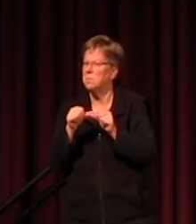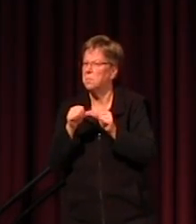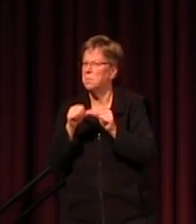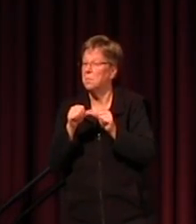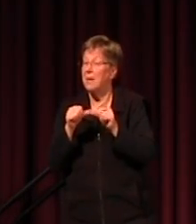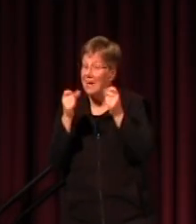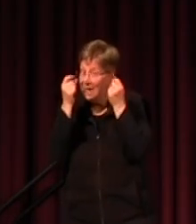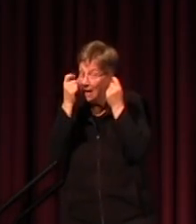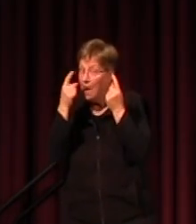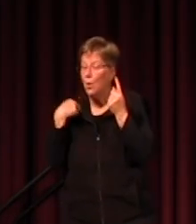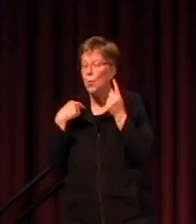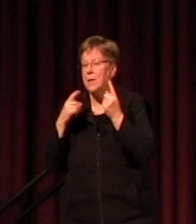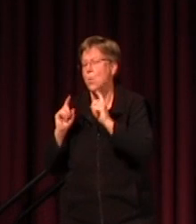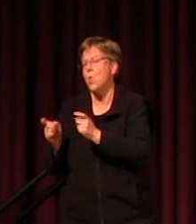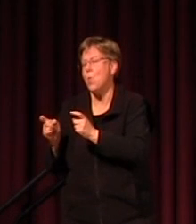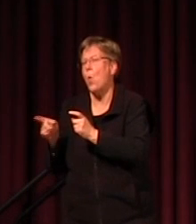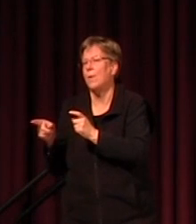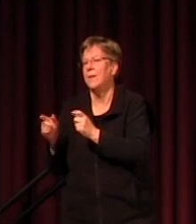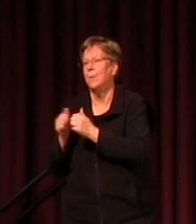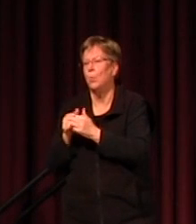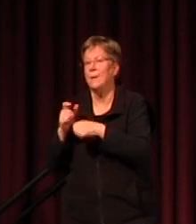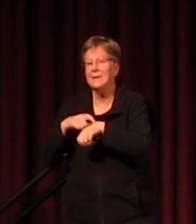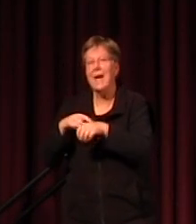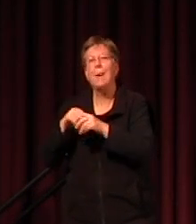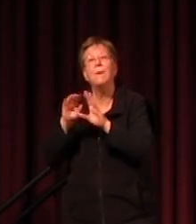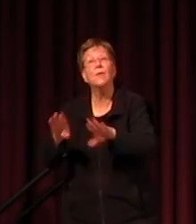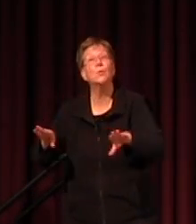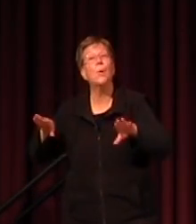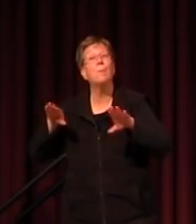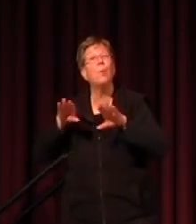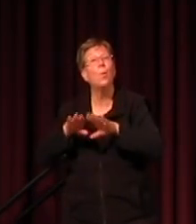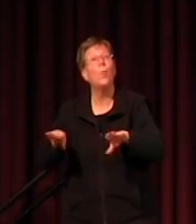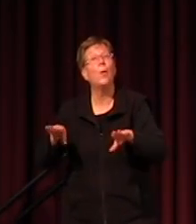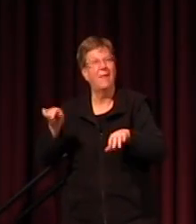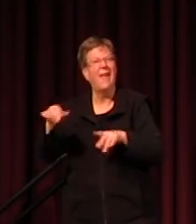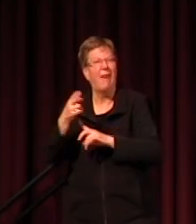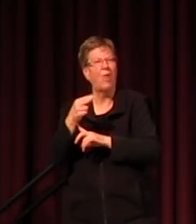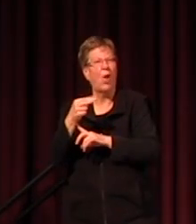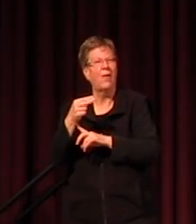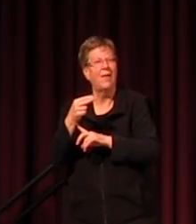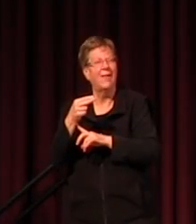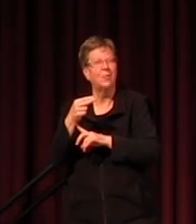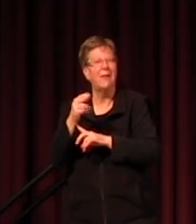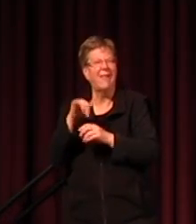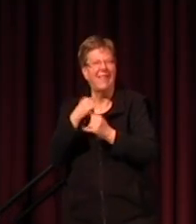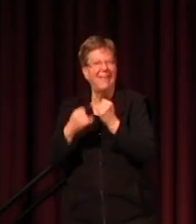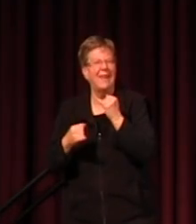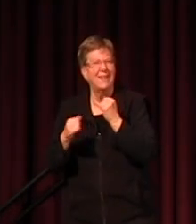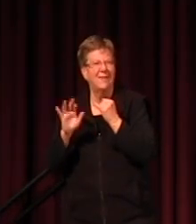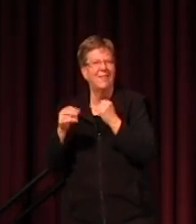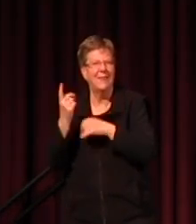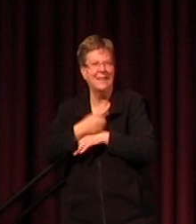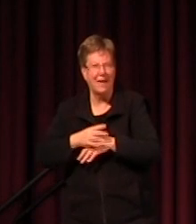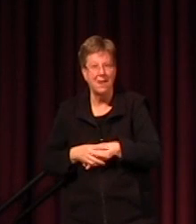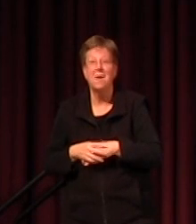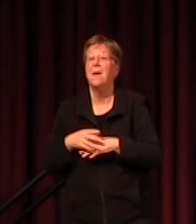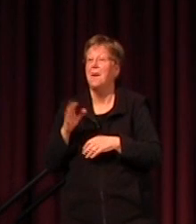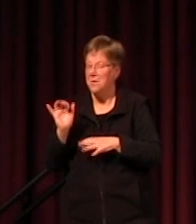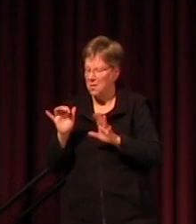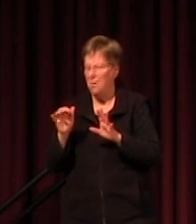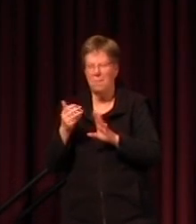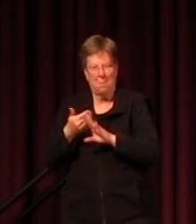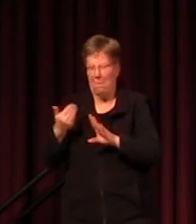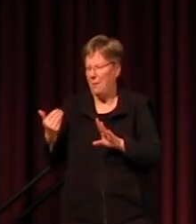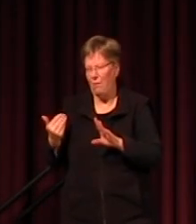As long as we rewarded them with time in the swimming pool at the Holiday Inn at the end of the 8 hours. So back